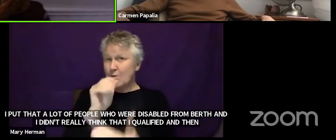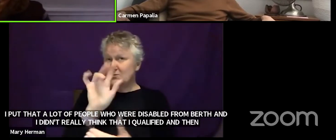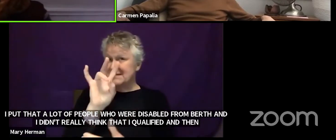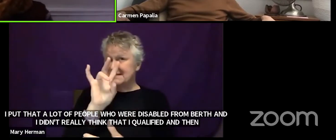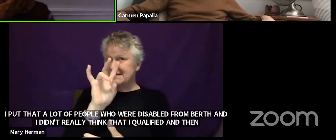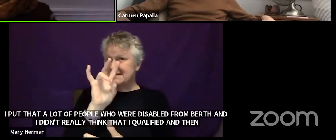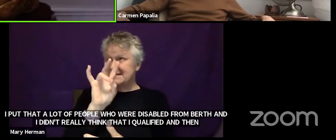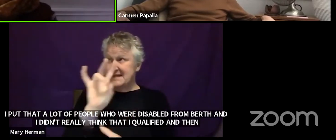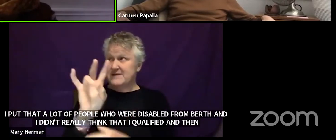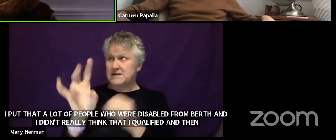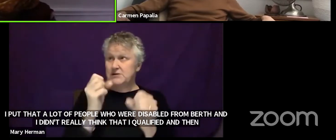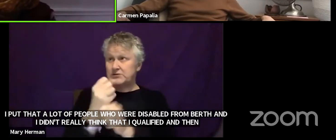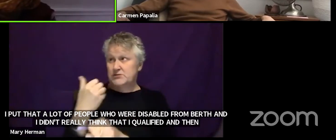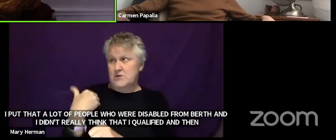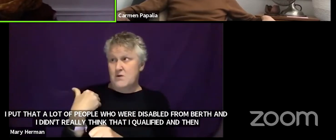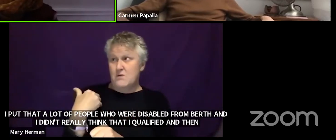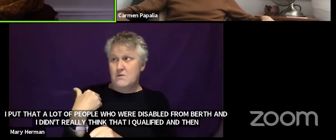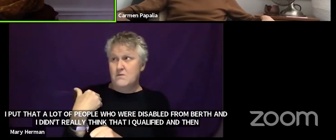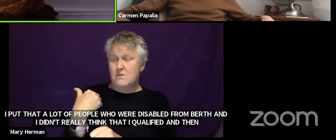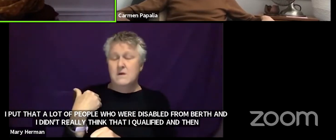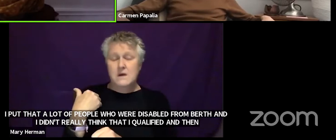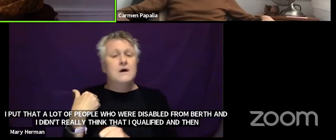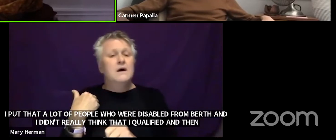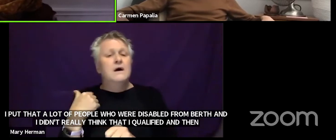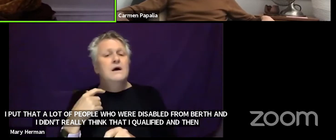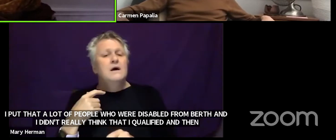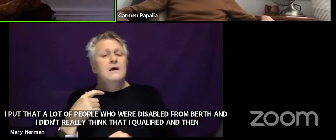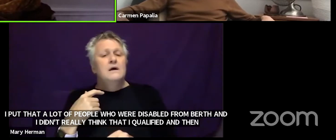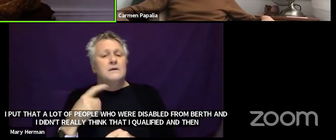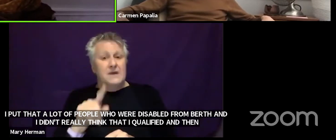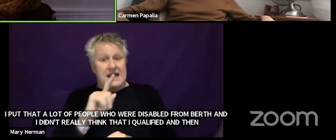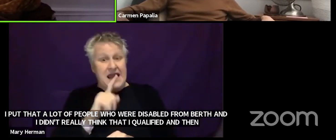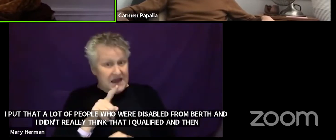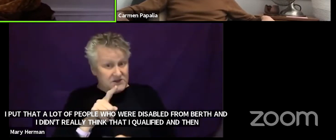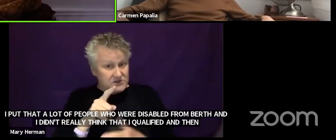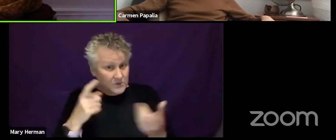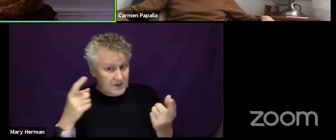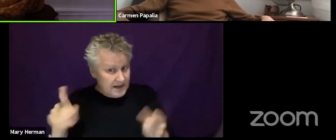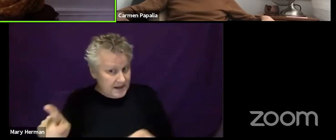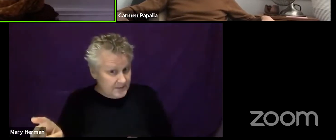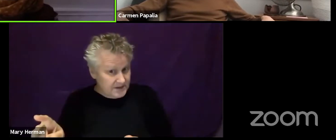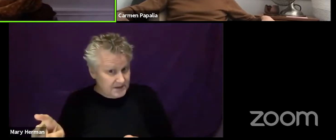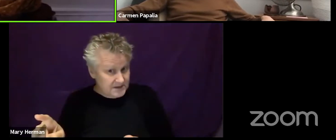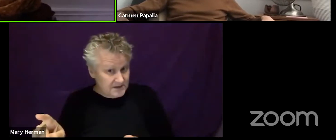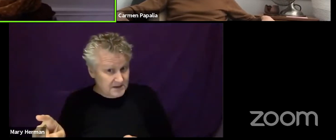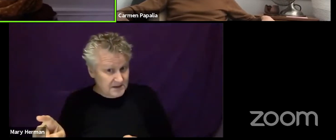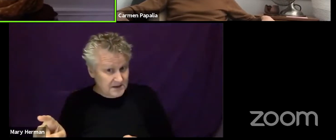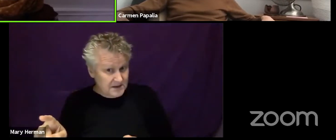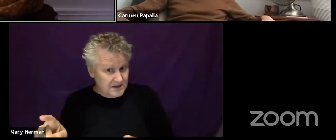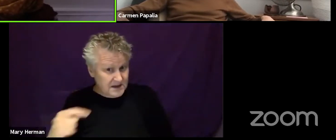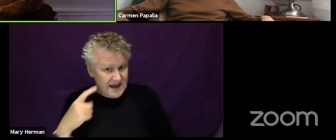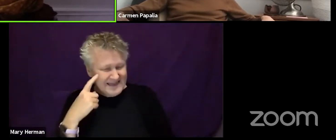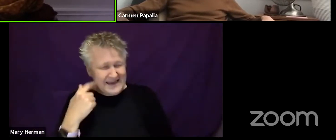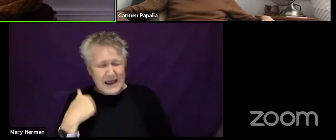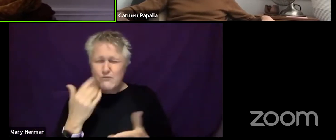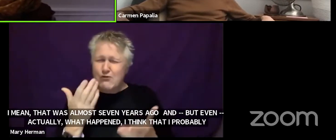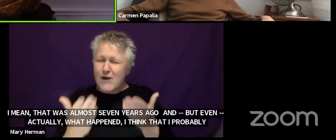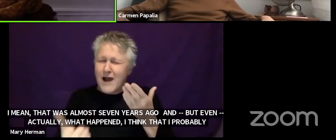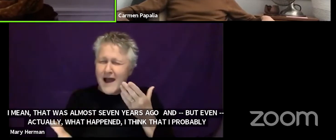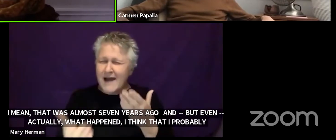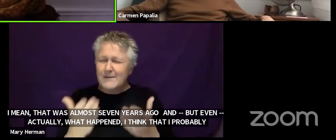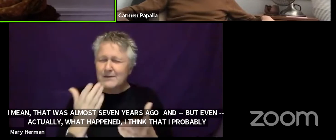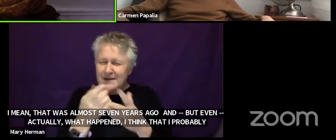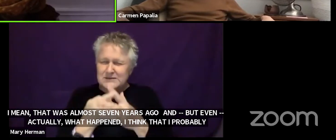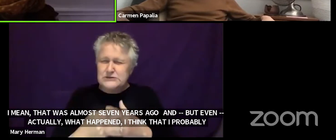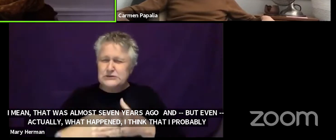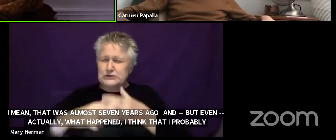And but even actually what happened, I think that I probably first started using the language of